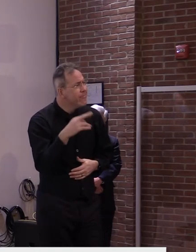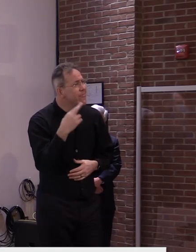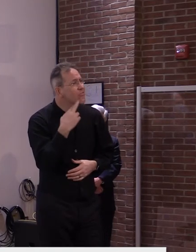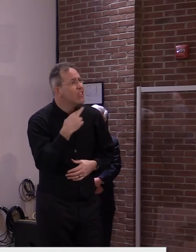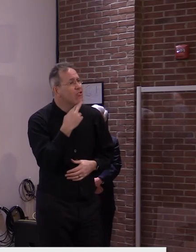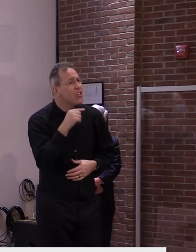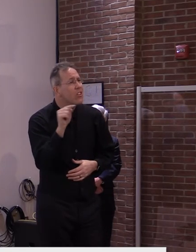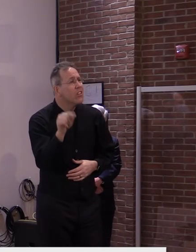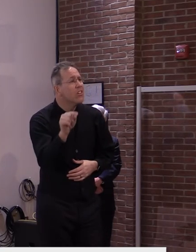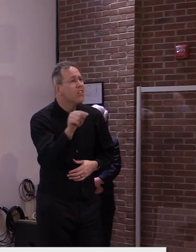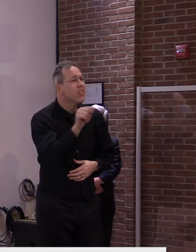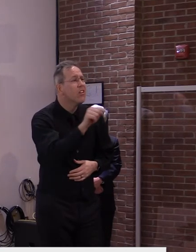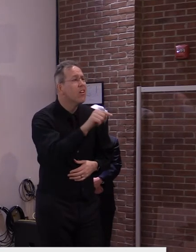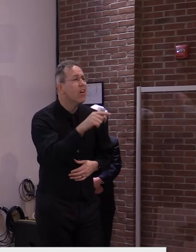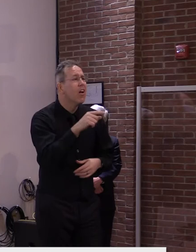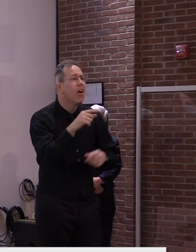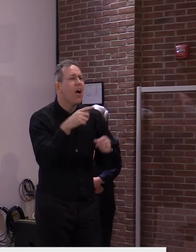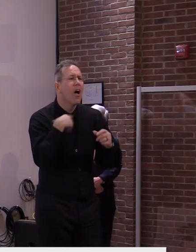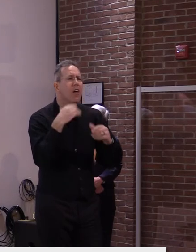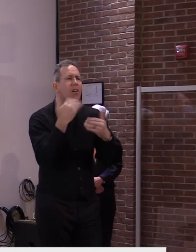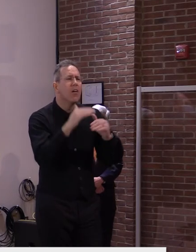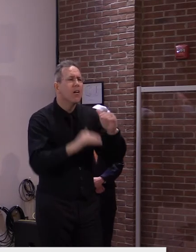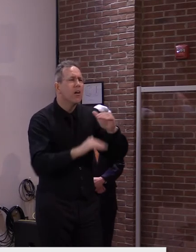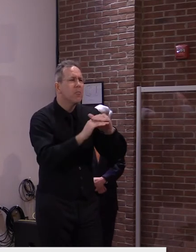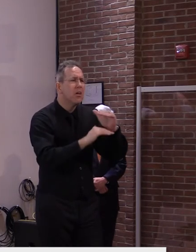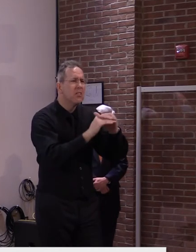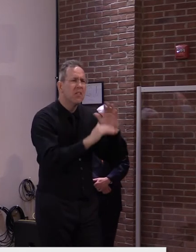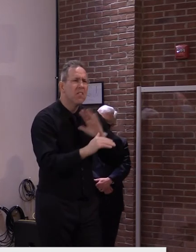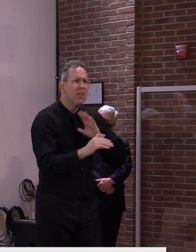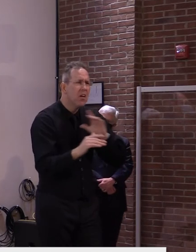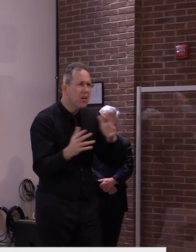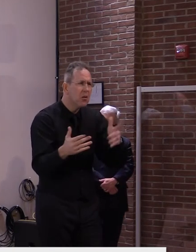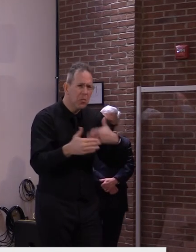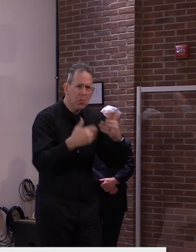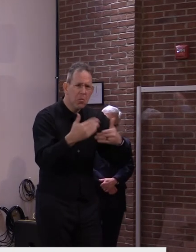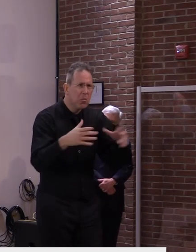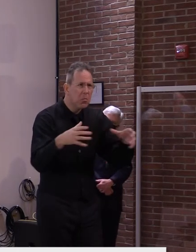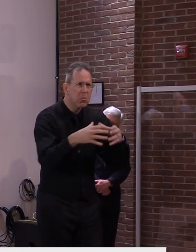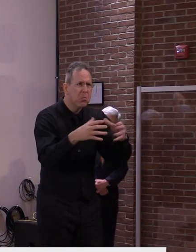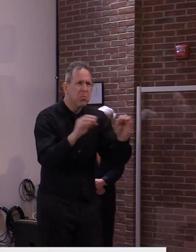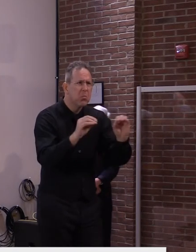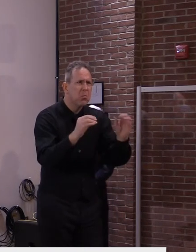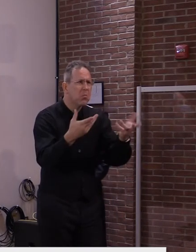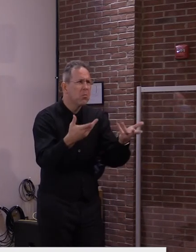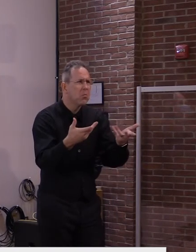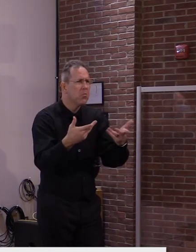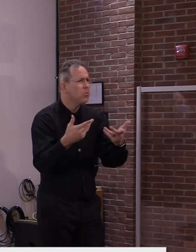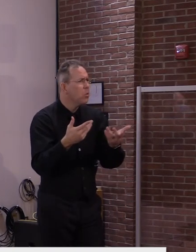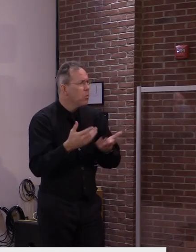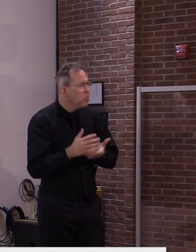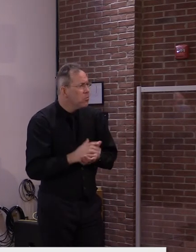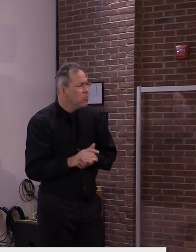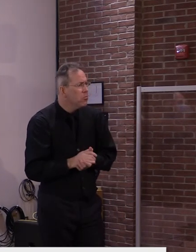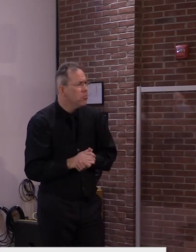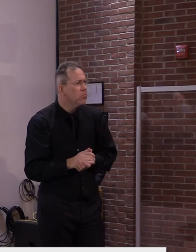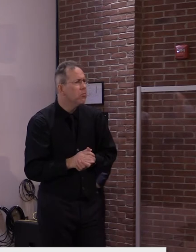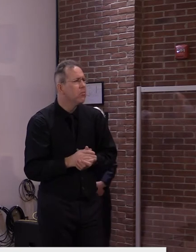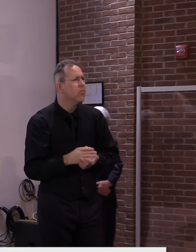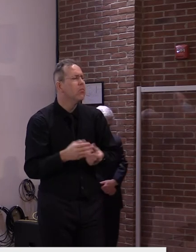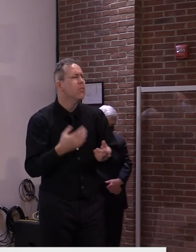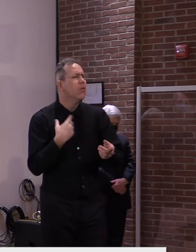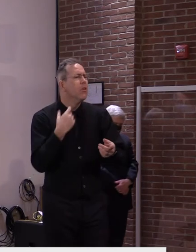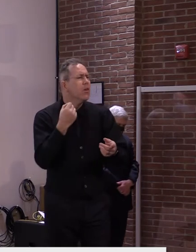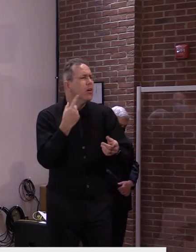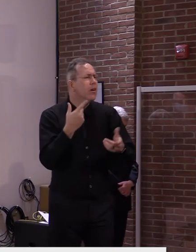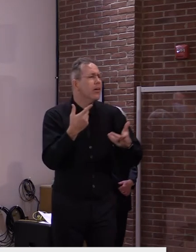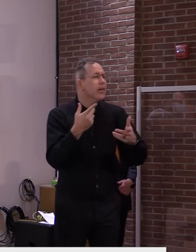capacity. We have a limited number of people able to dine at the same table. They have to be of the